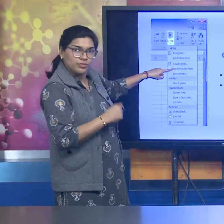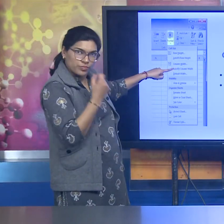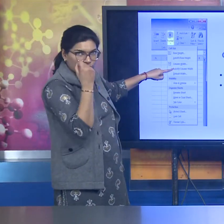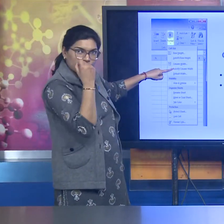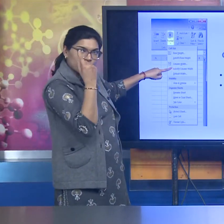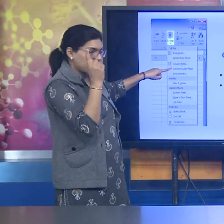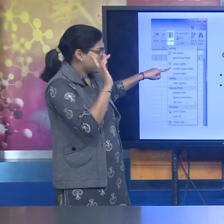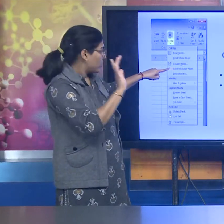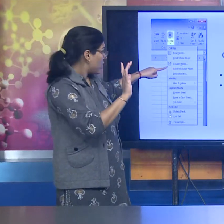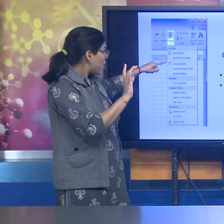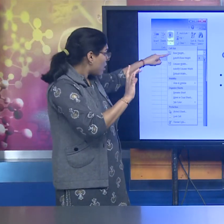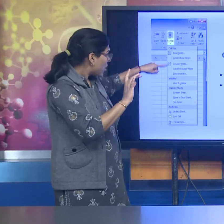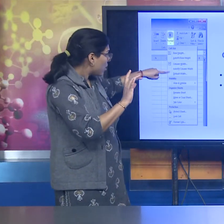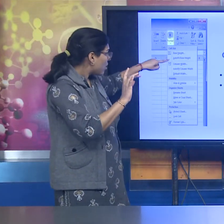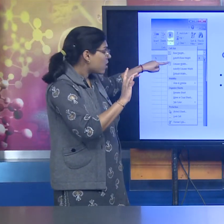you in which